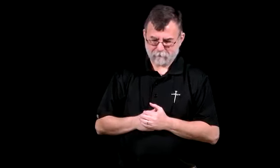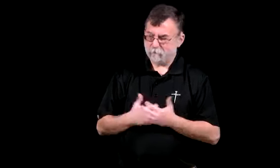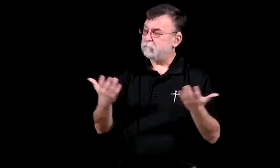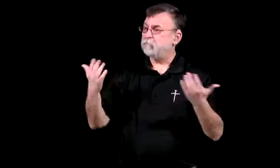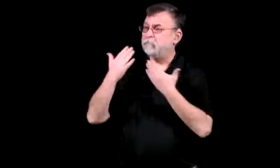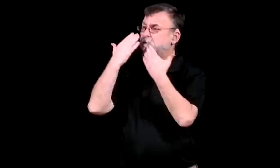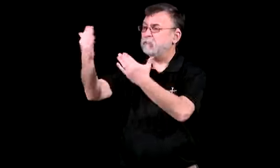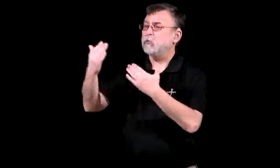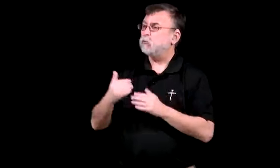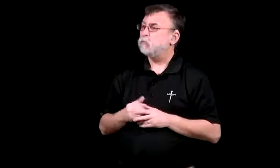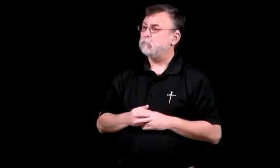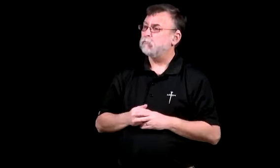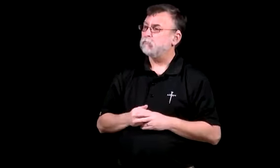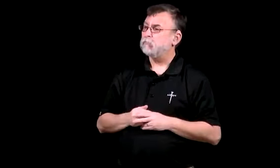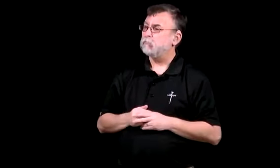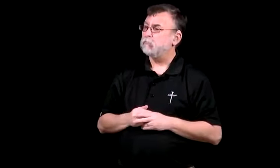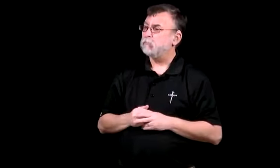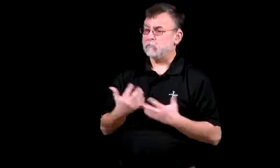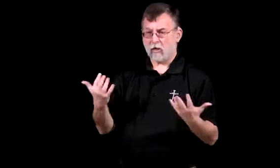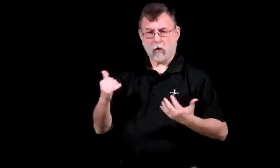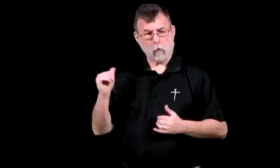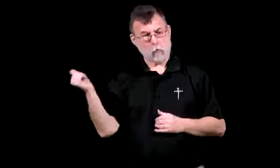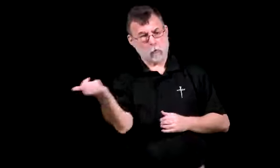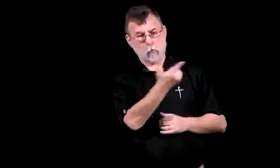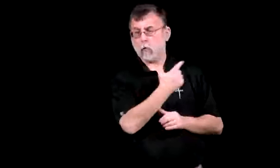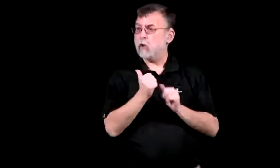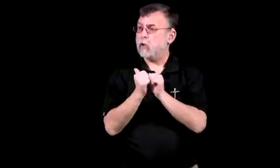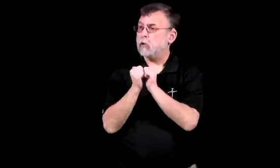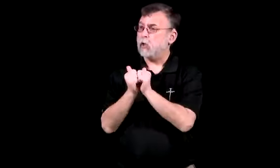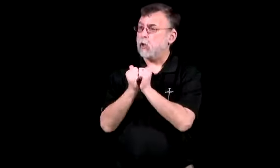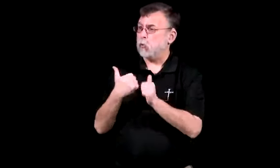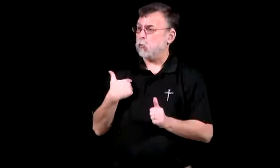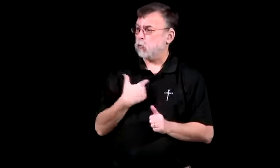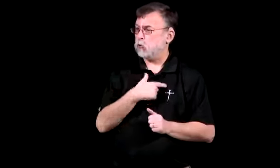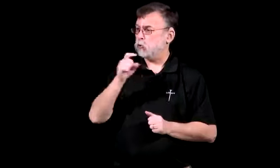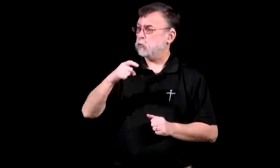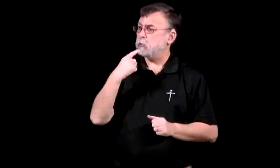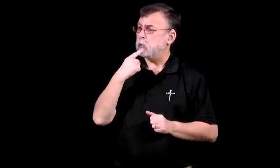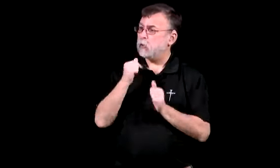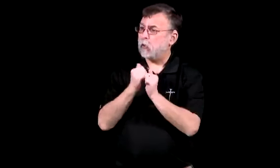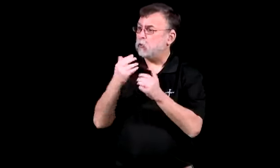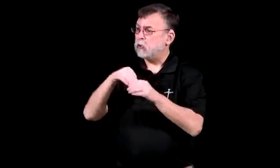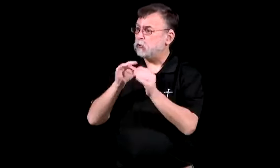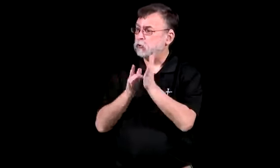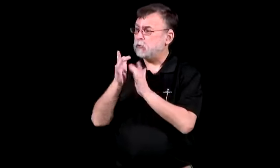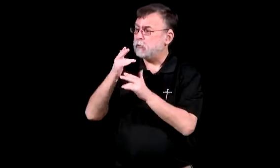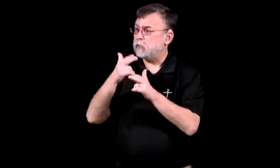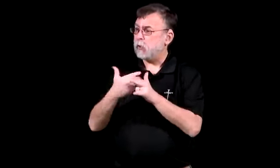So thank you. And all in